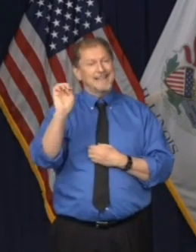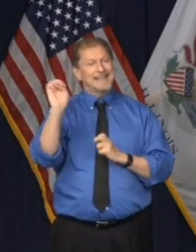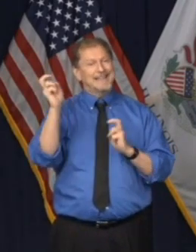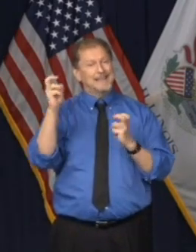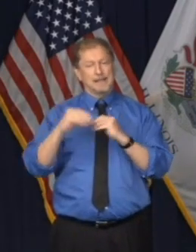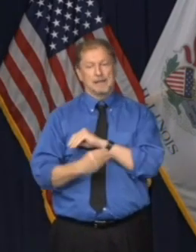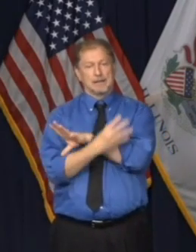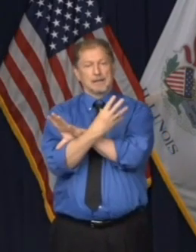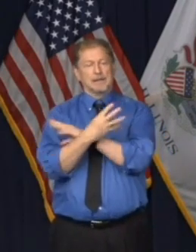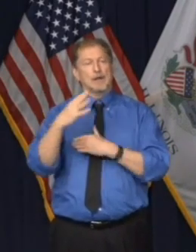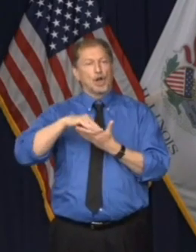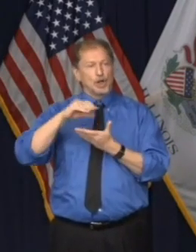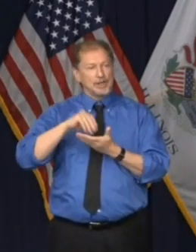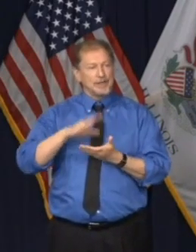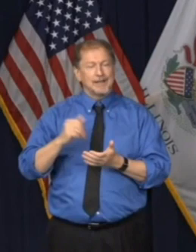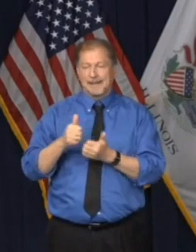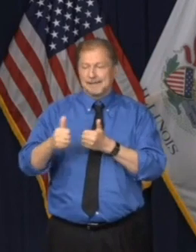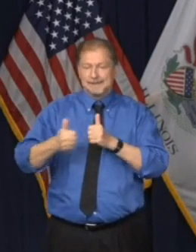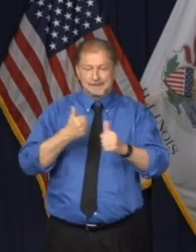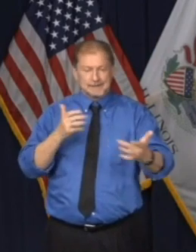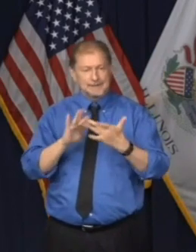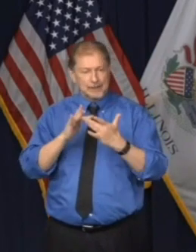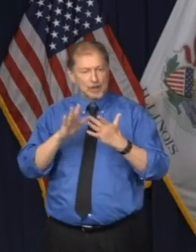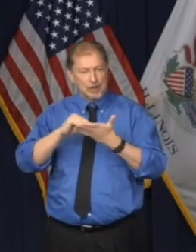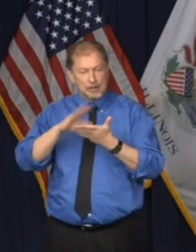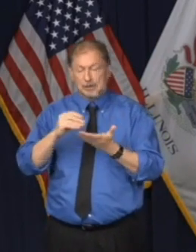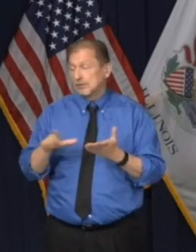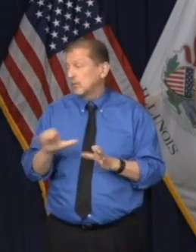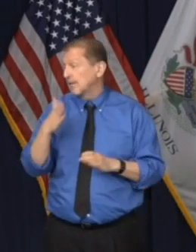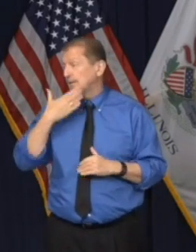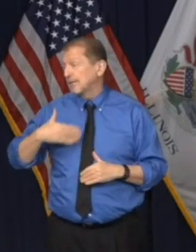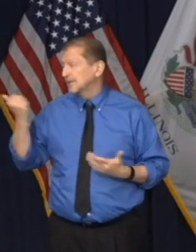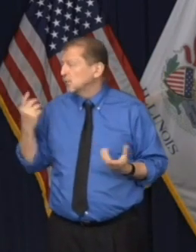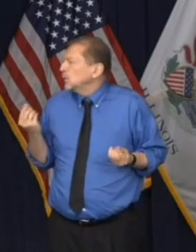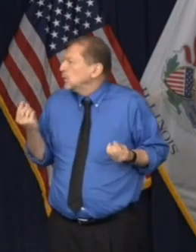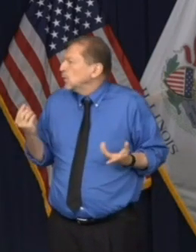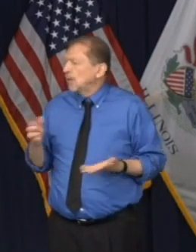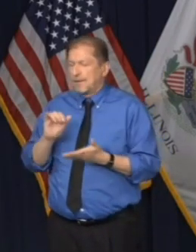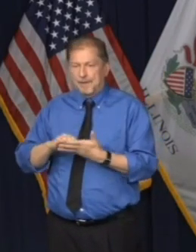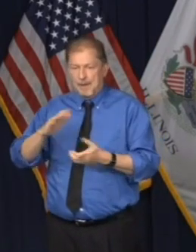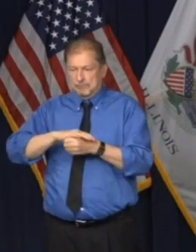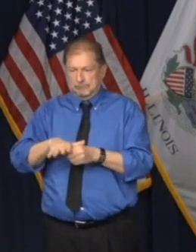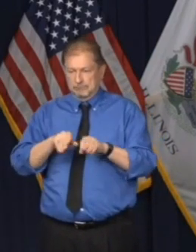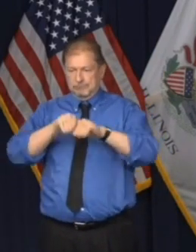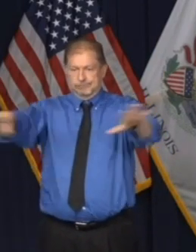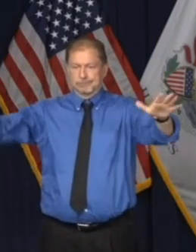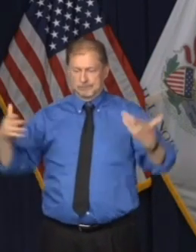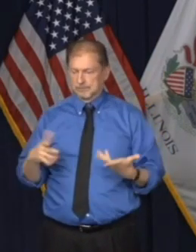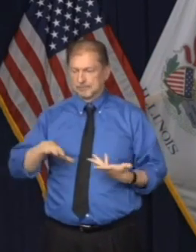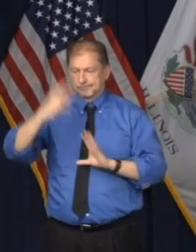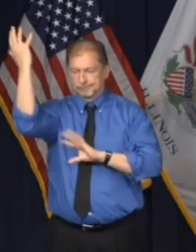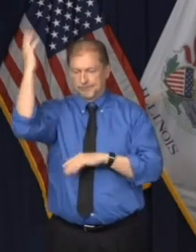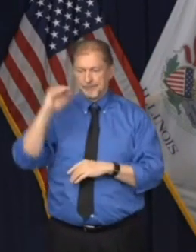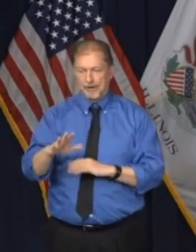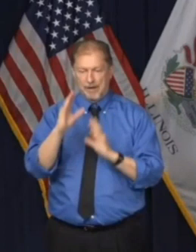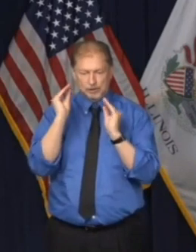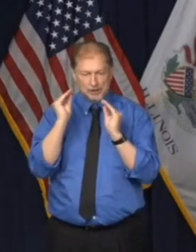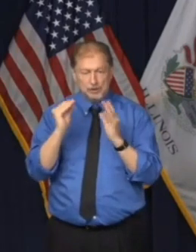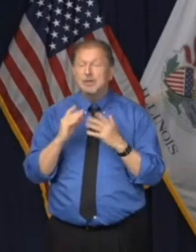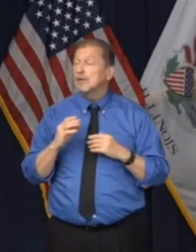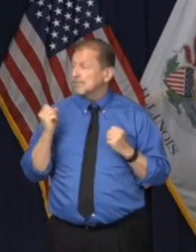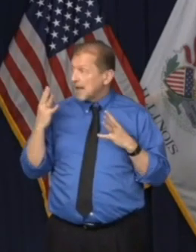and everybody's doing the best that they can, and that's all I can say. I mean, a pandemic has interrupted people's education, and teachers